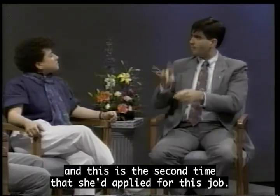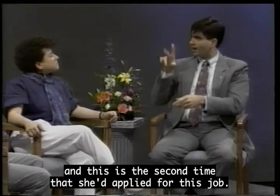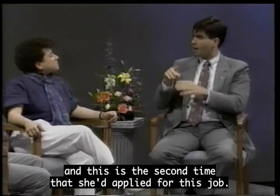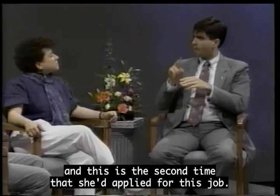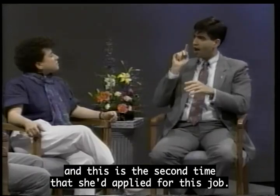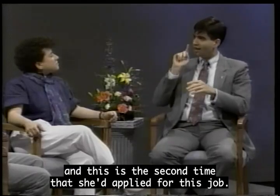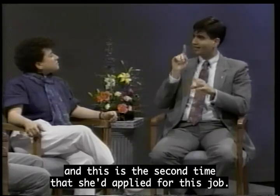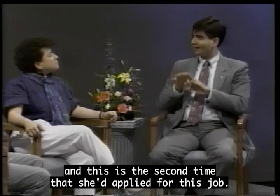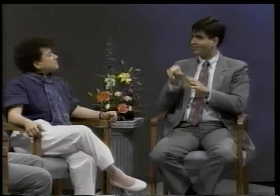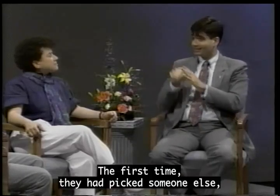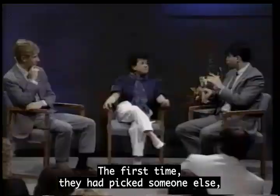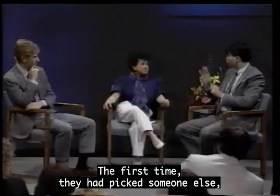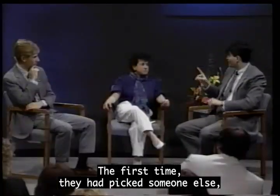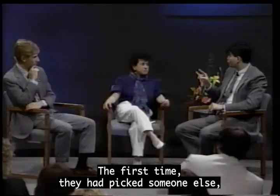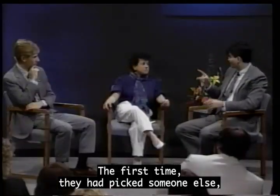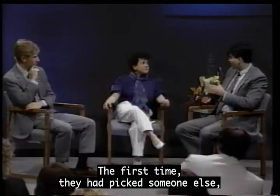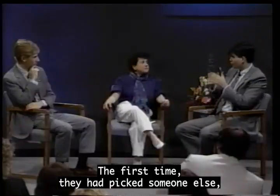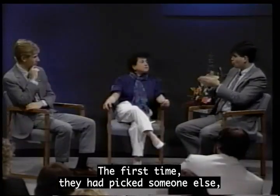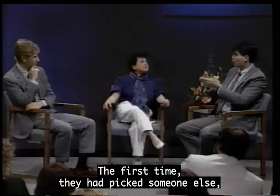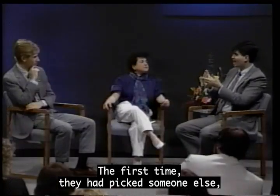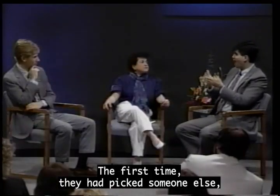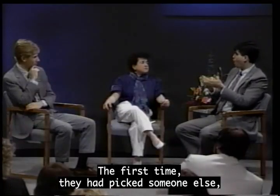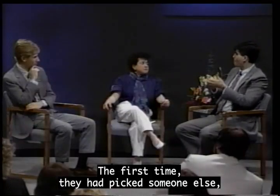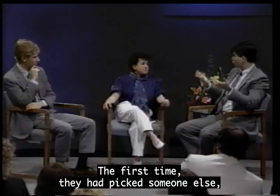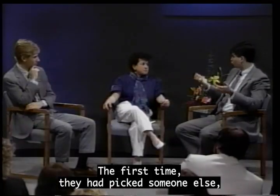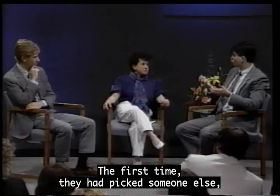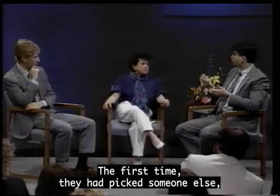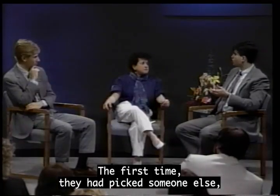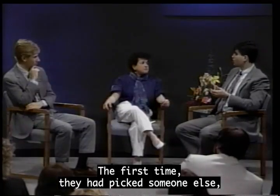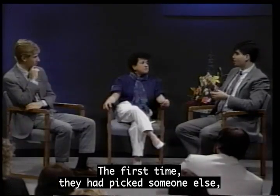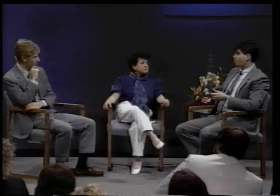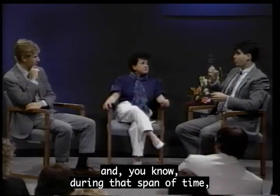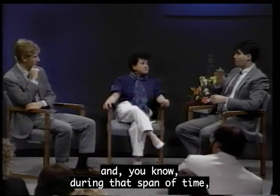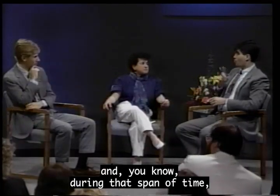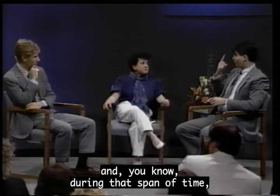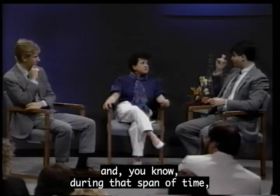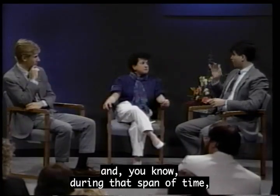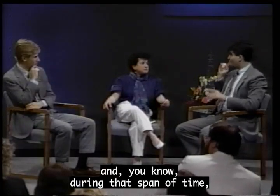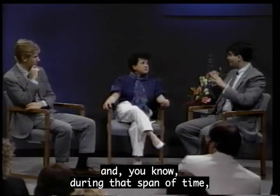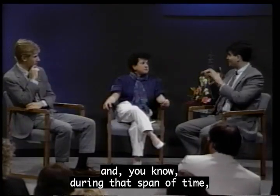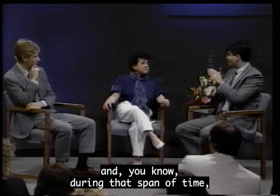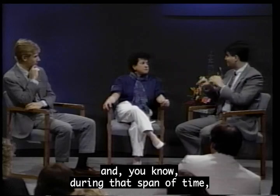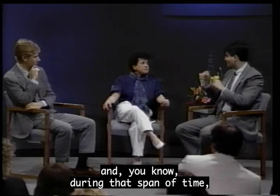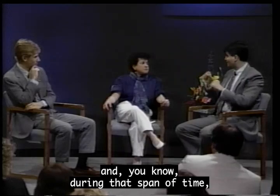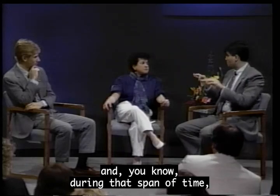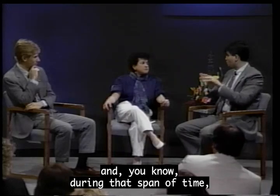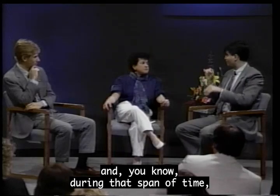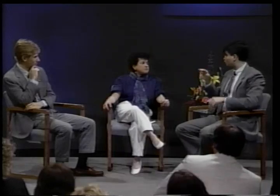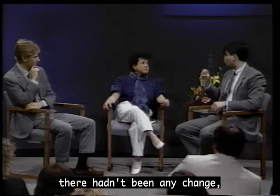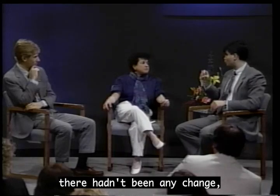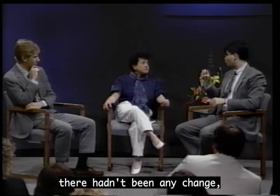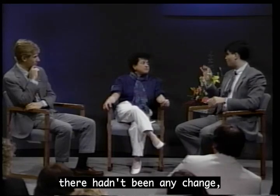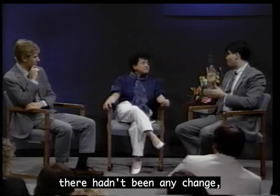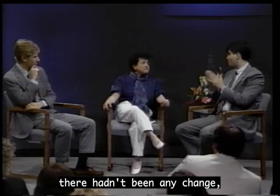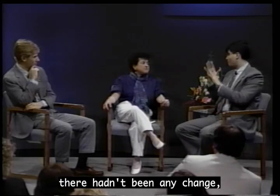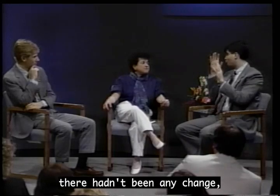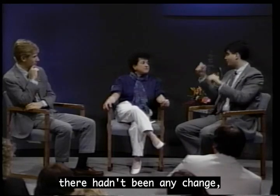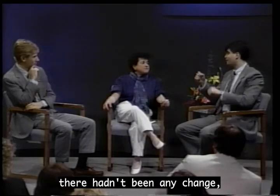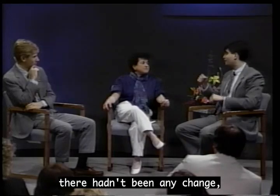job. The first time, they had picked someone else. And, you know, during that span of time, there hadn't been any change.